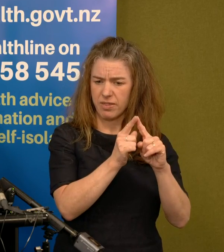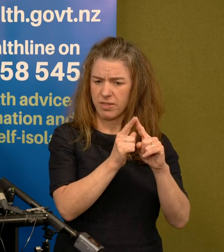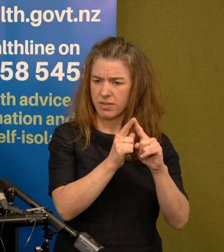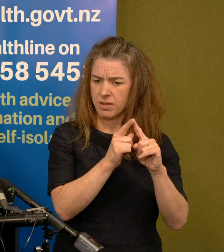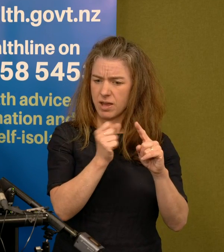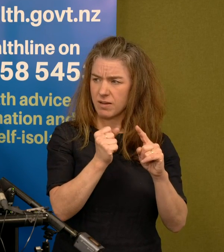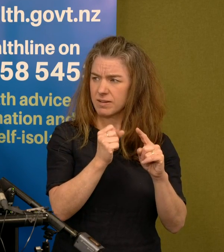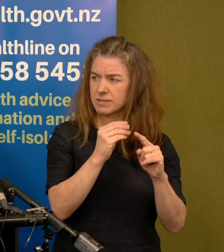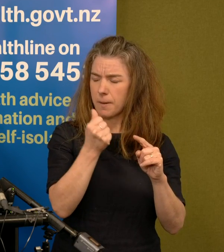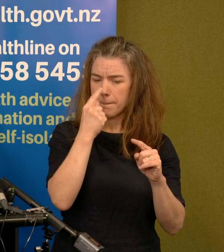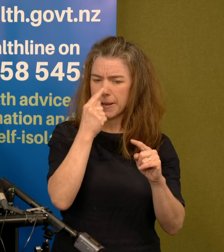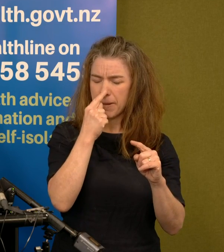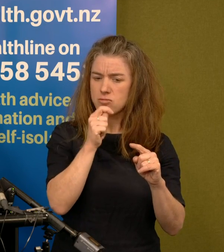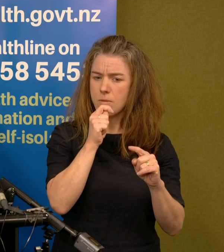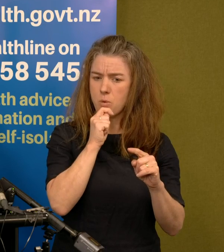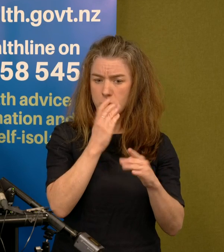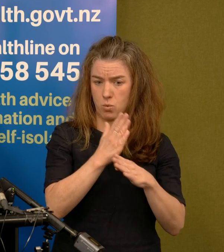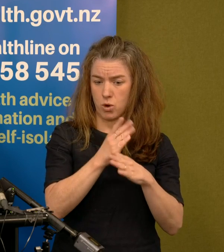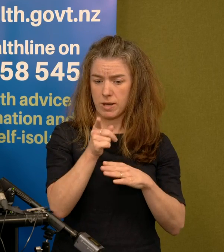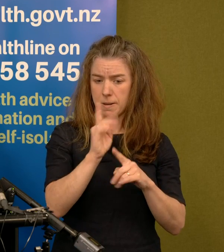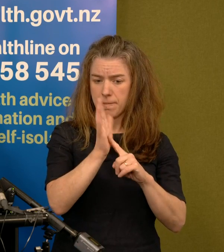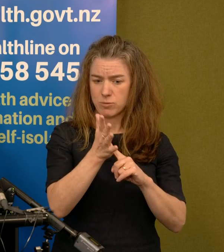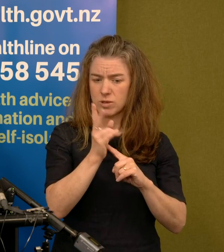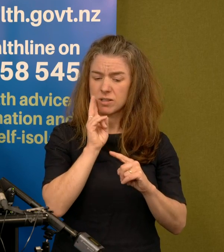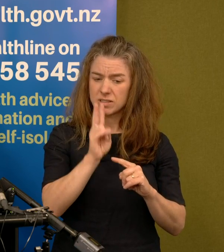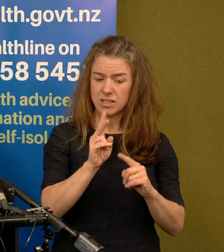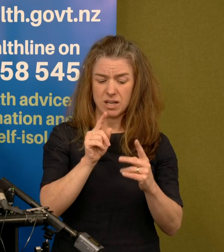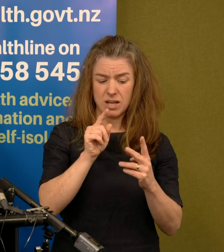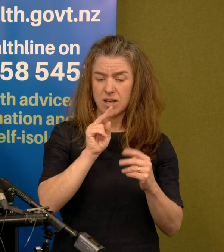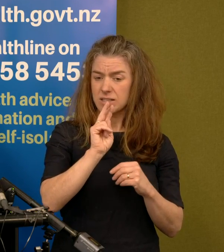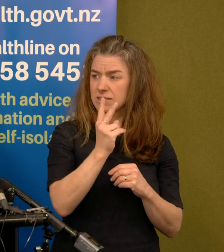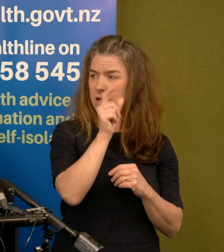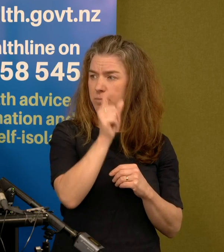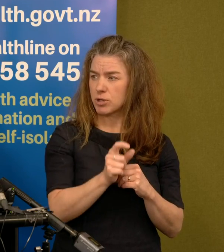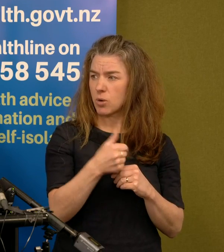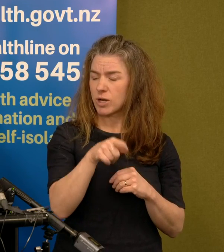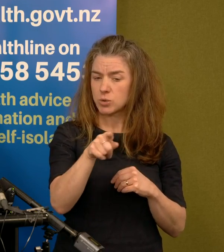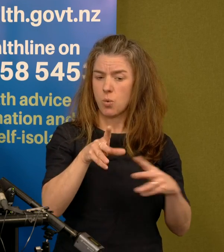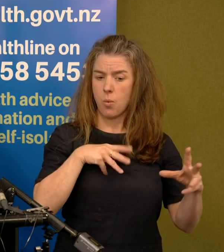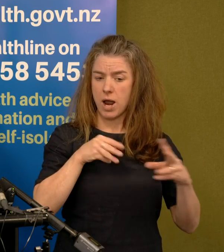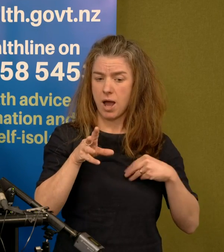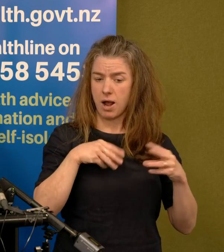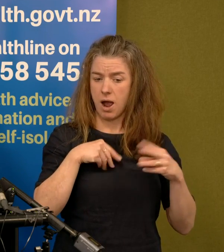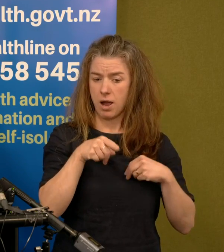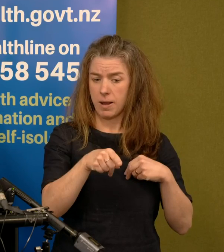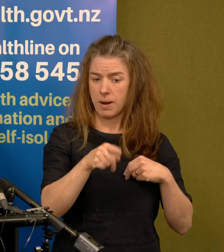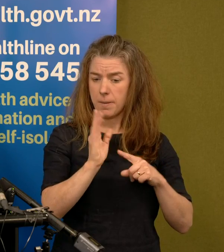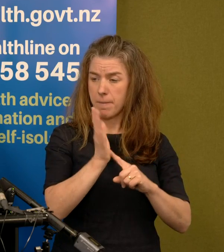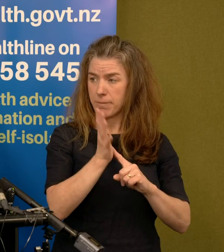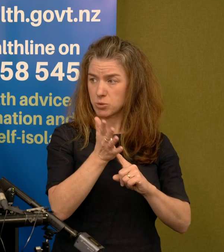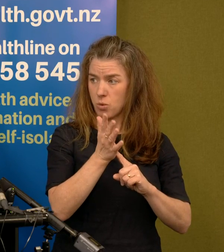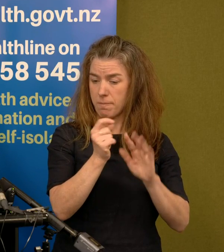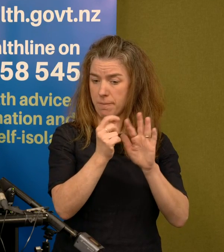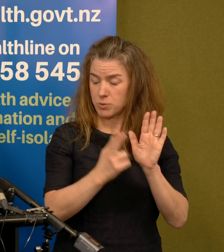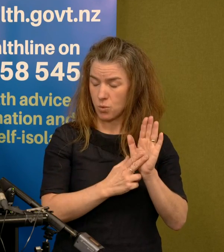reporters down there who say that it appears that the second case may have spent time at Kawalanga in Palmerston North, and there was